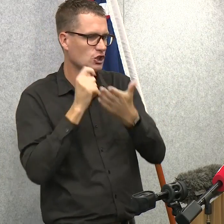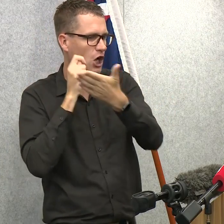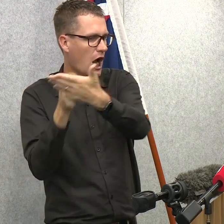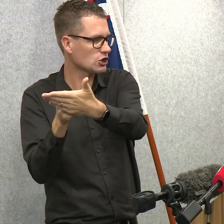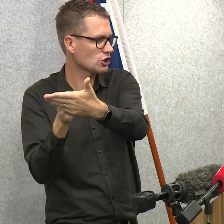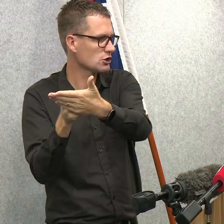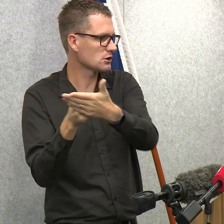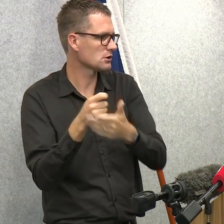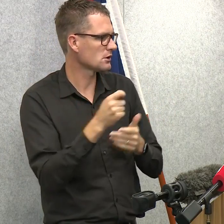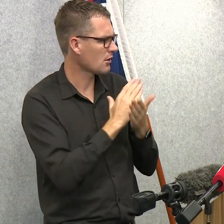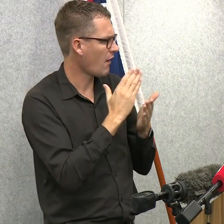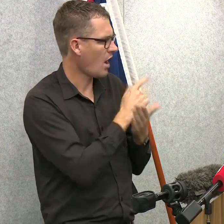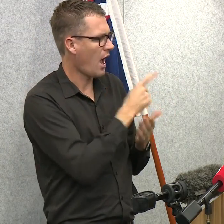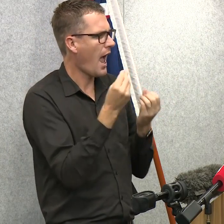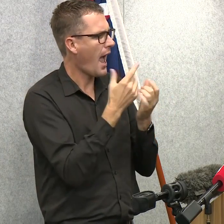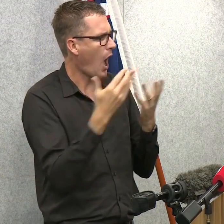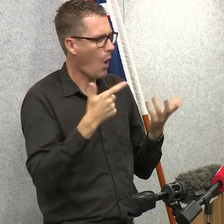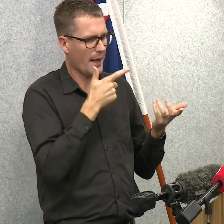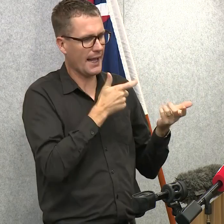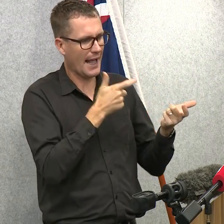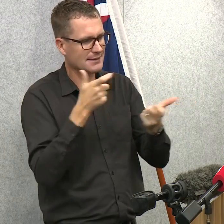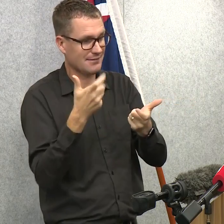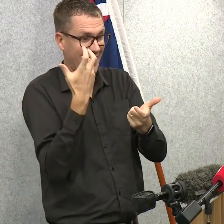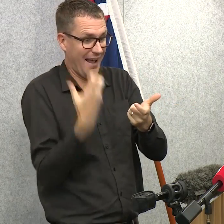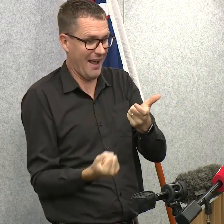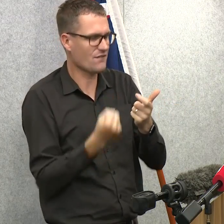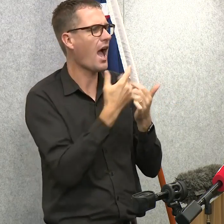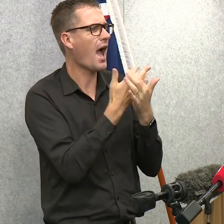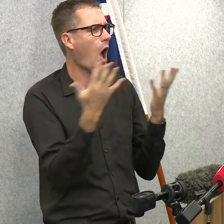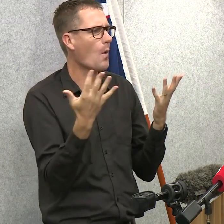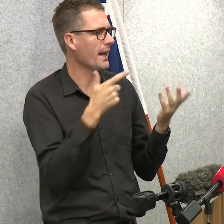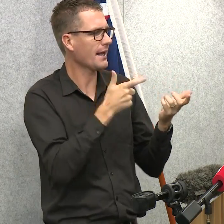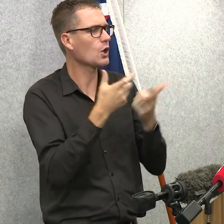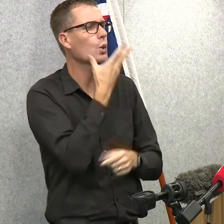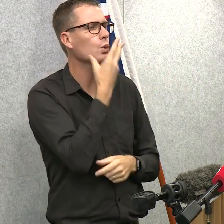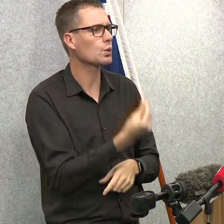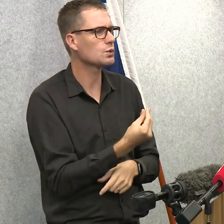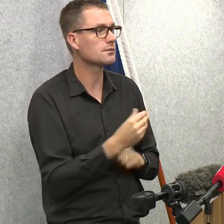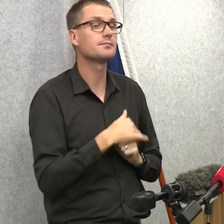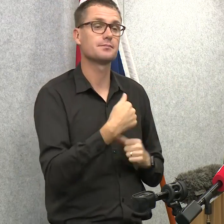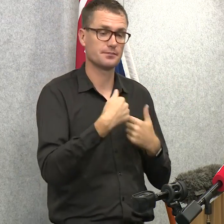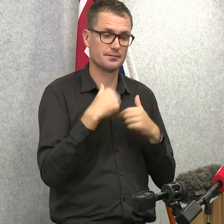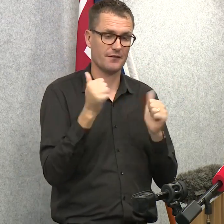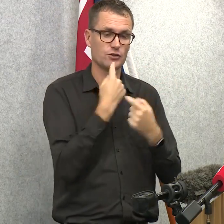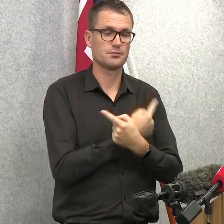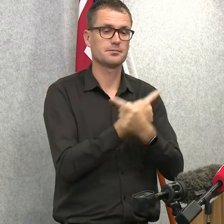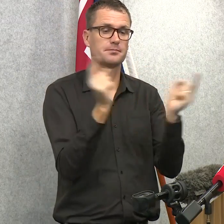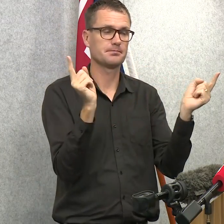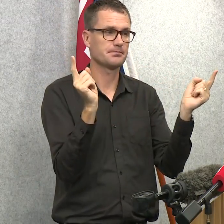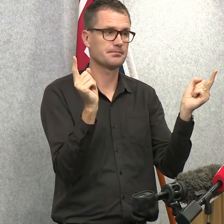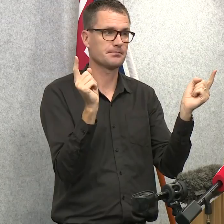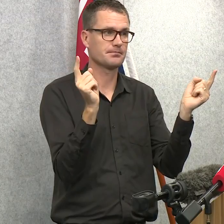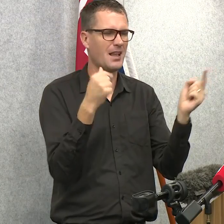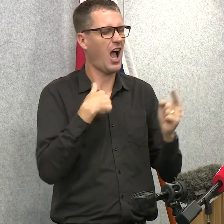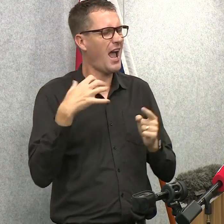many guns he had on him and how many were actually used? Look, what we've put in the domain is that, and again I've got to be a little